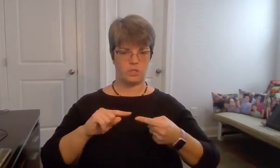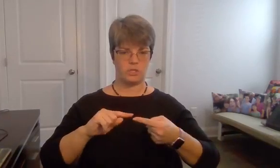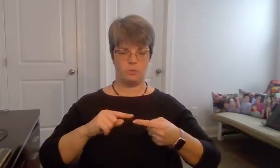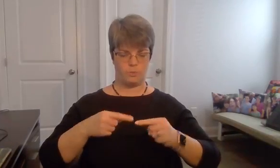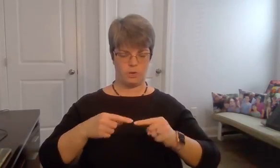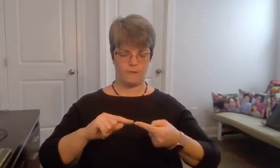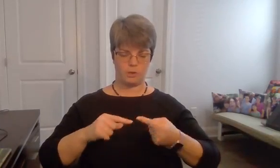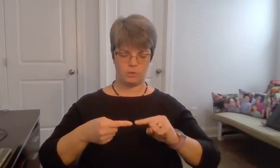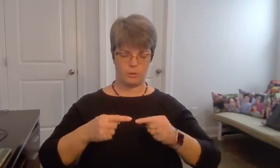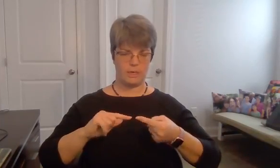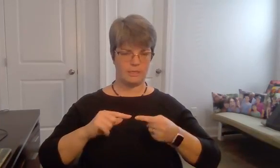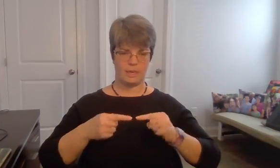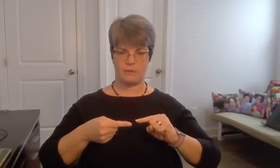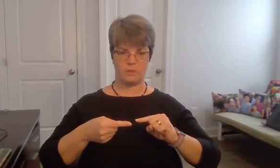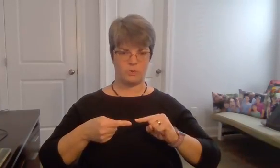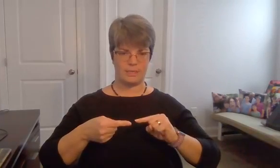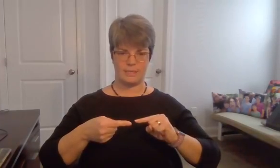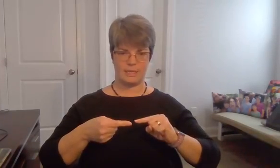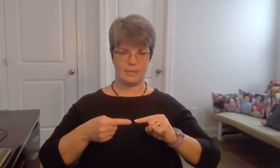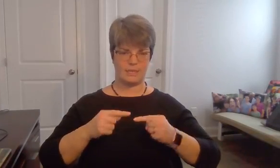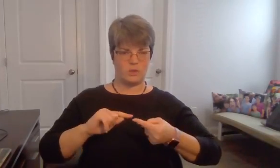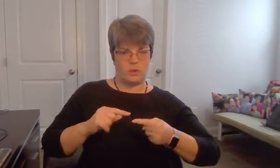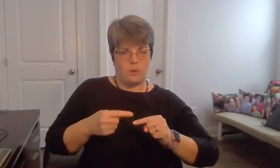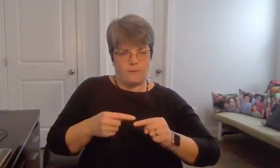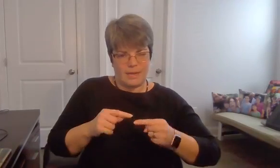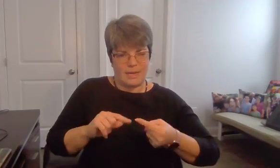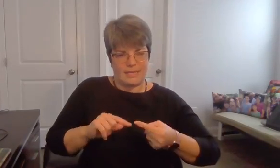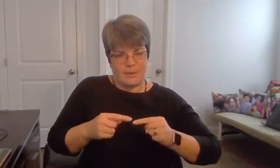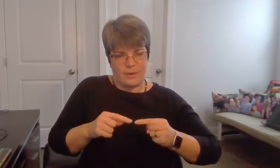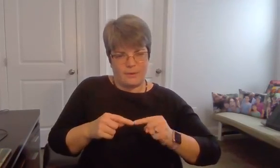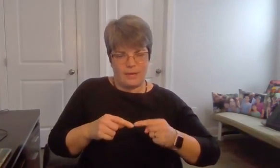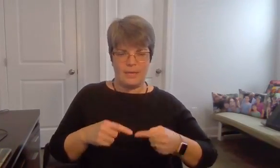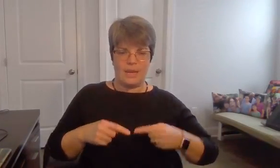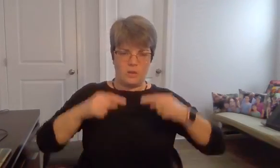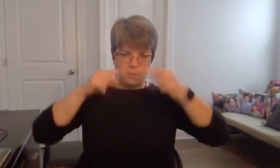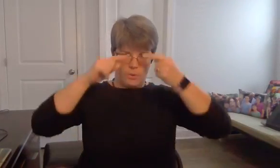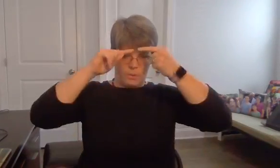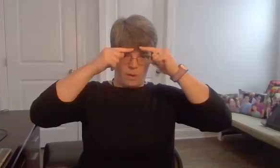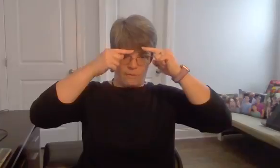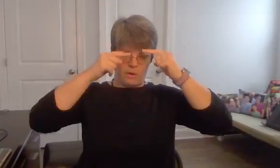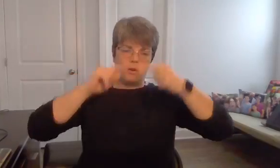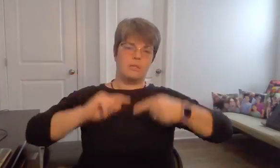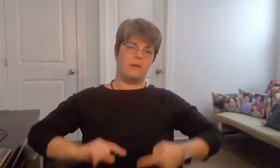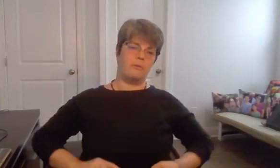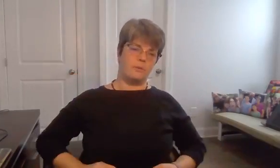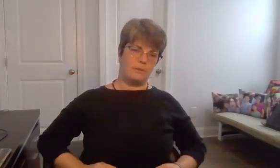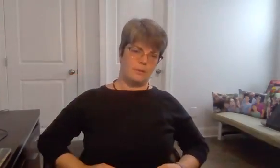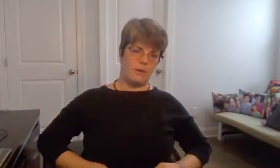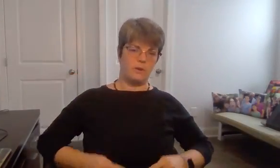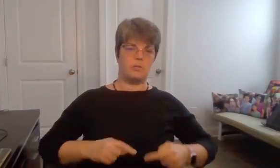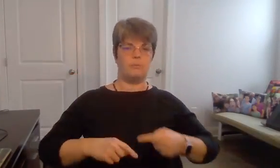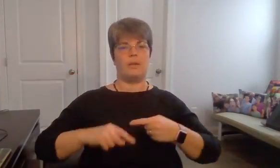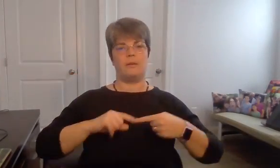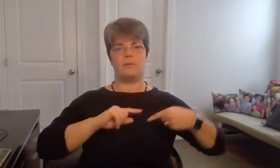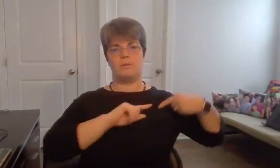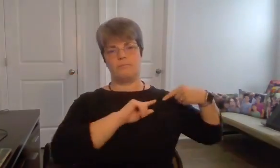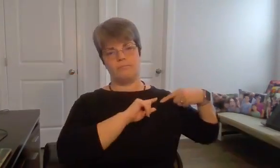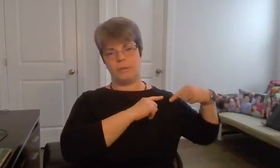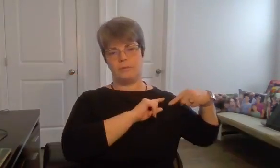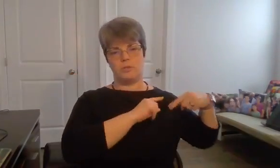just 2 pointer fingers pointing together and twisting. It's like nerve endings. Ow, ow. And you can put it wherever it hurts. Like your head hurts, your belly hurts, whatever, your